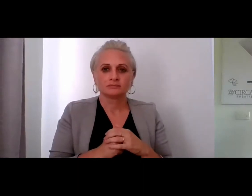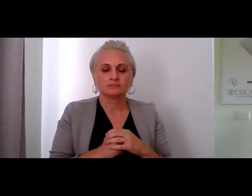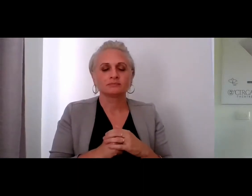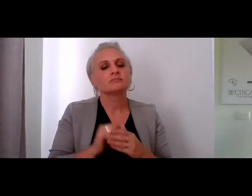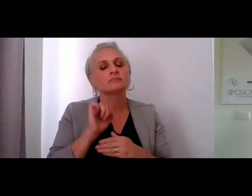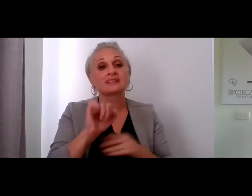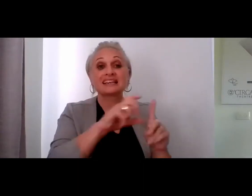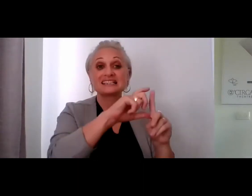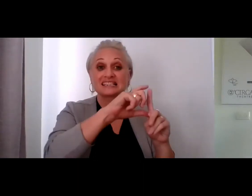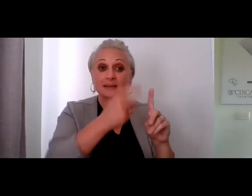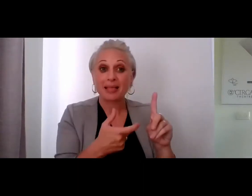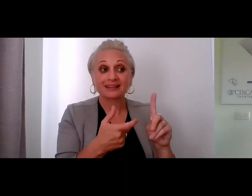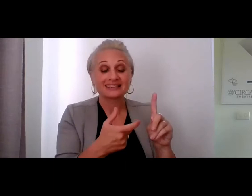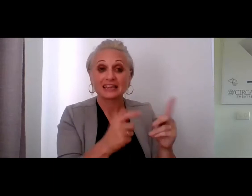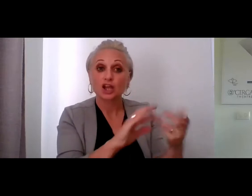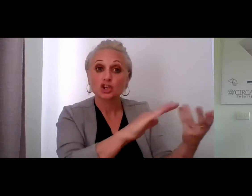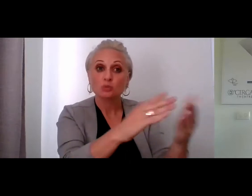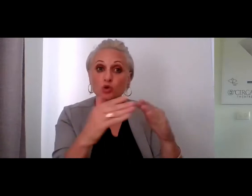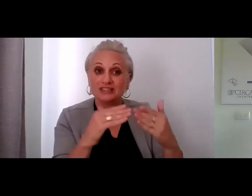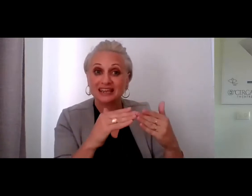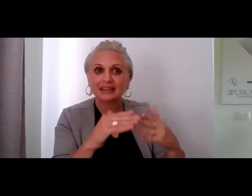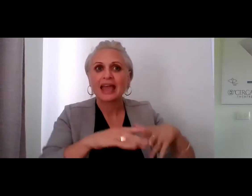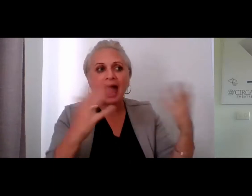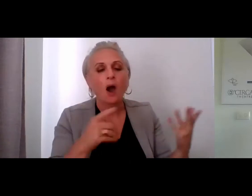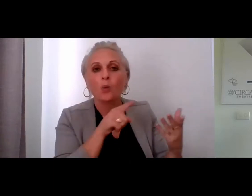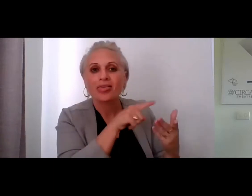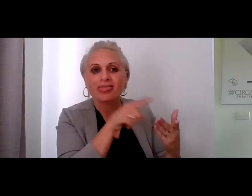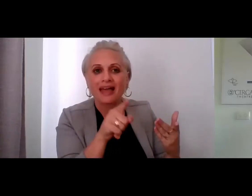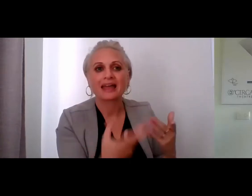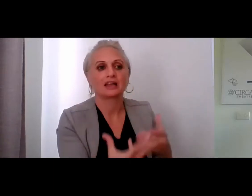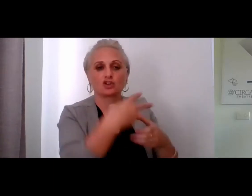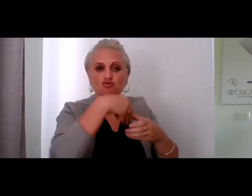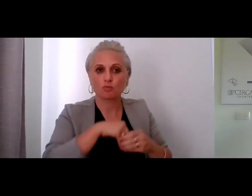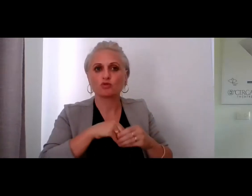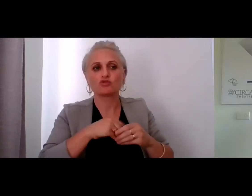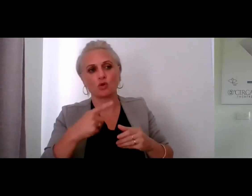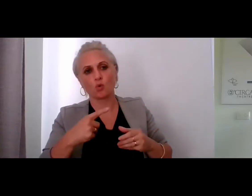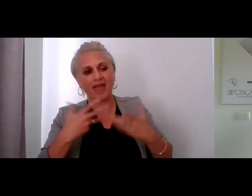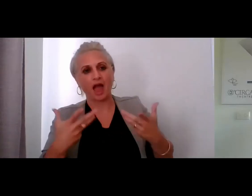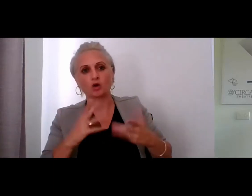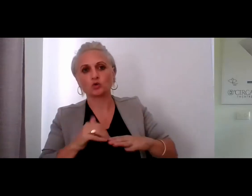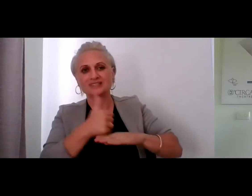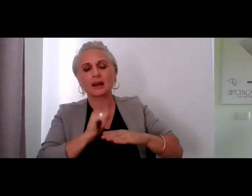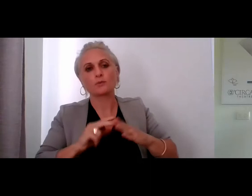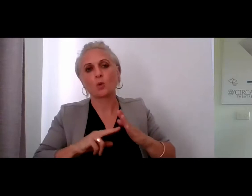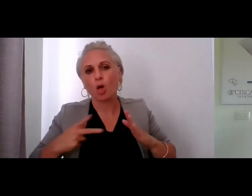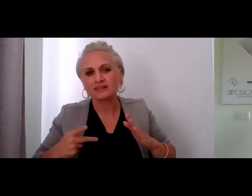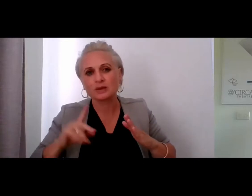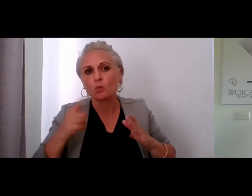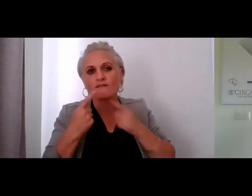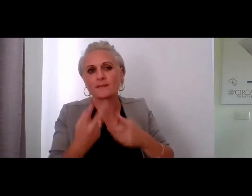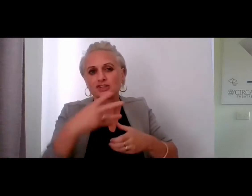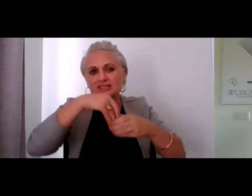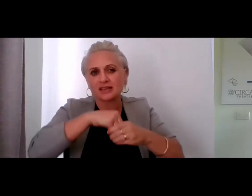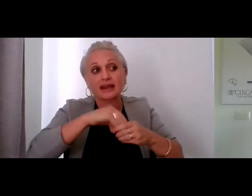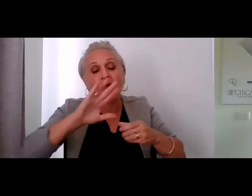development of your accessibility policy? Your decisions about this may depend on